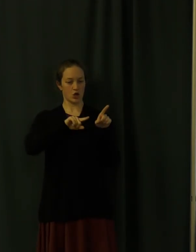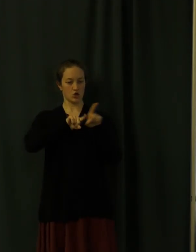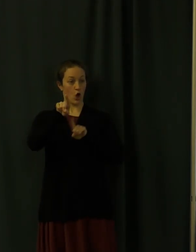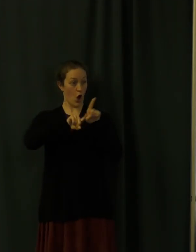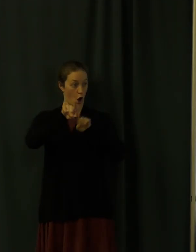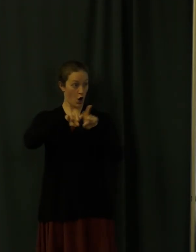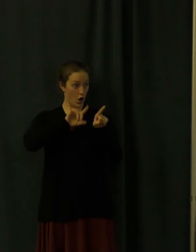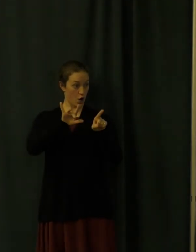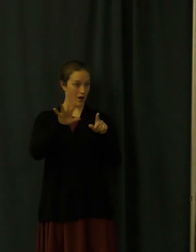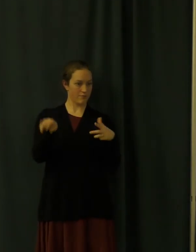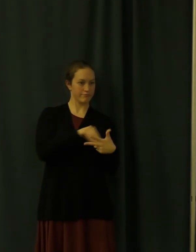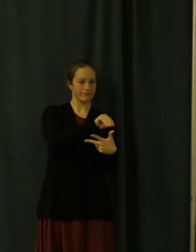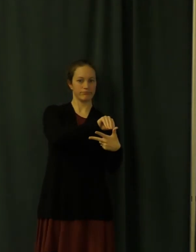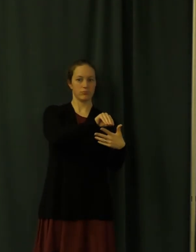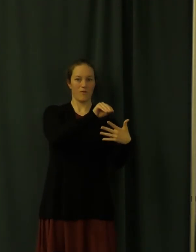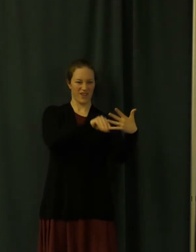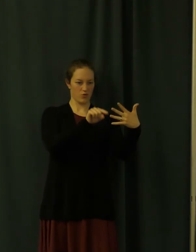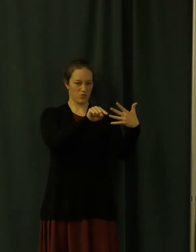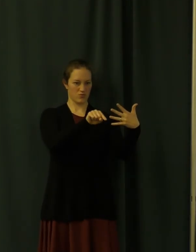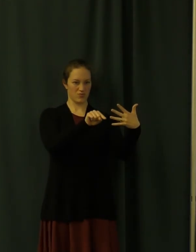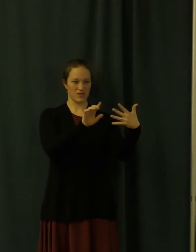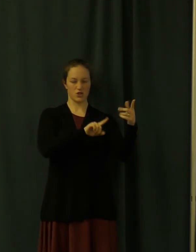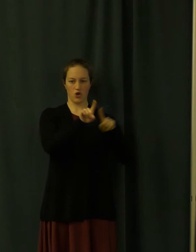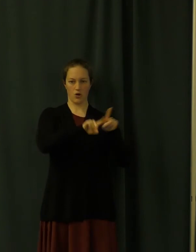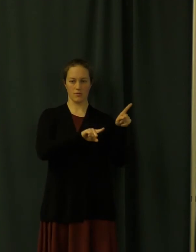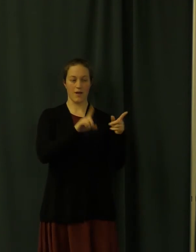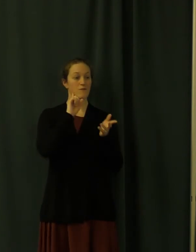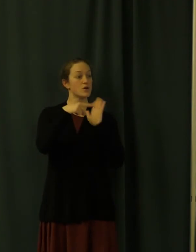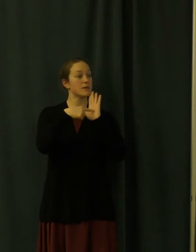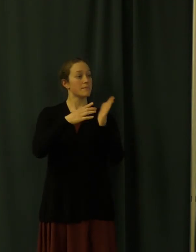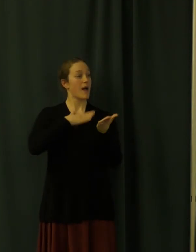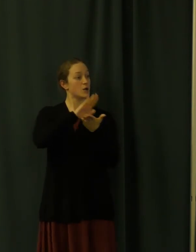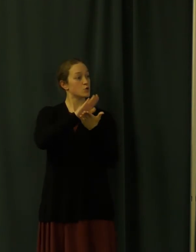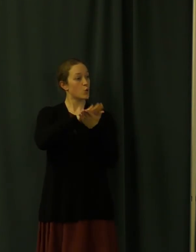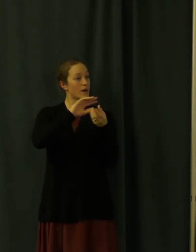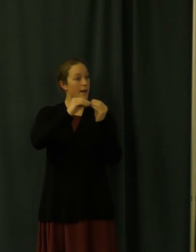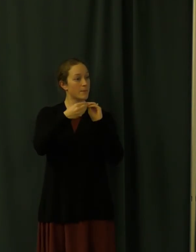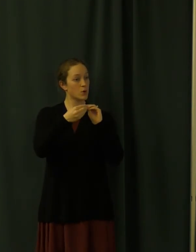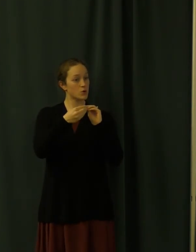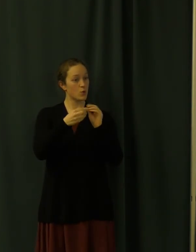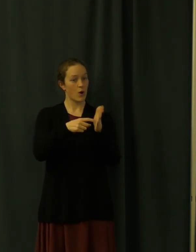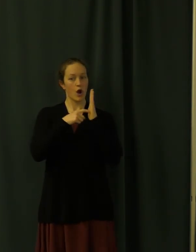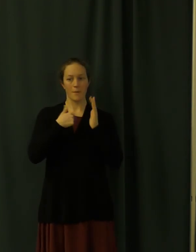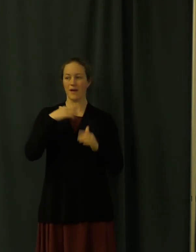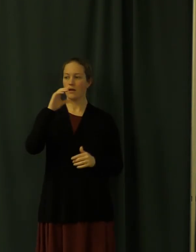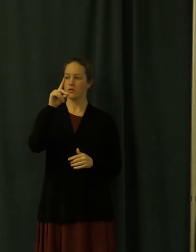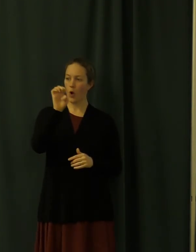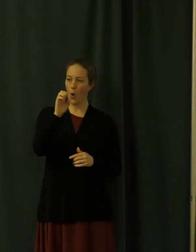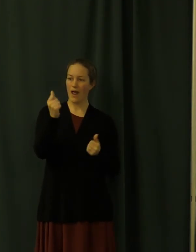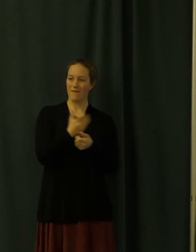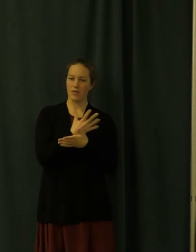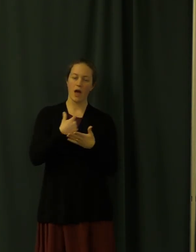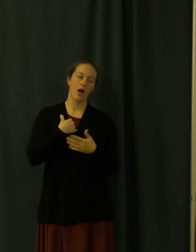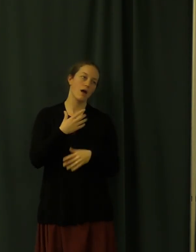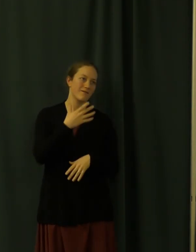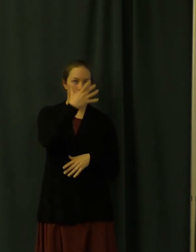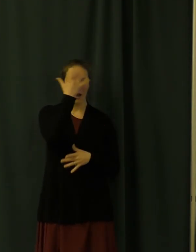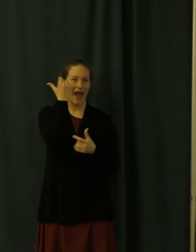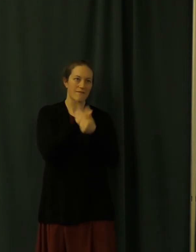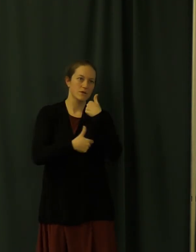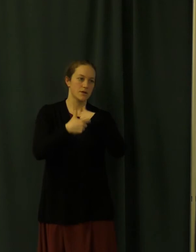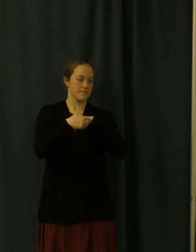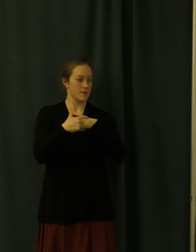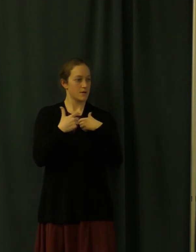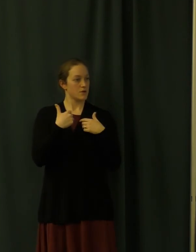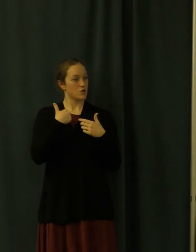things is like our school numbers. Like I'm all the time having to like code stuff, right? And I can't ever remember who's what.